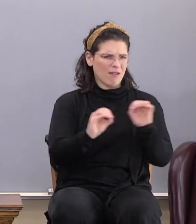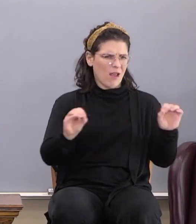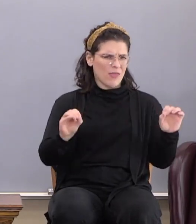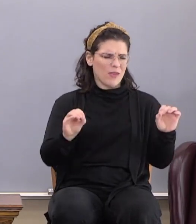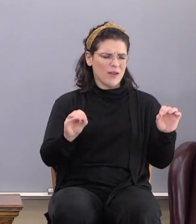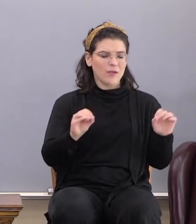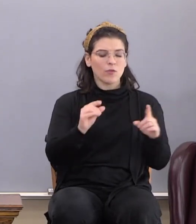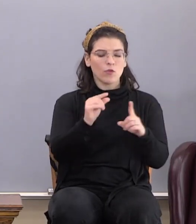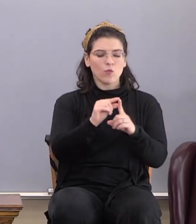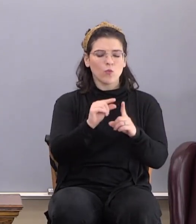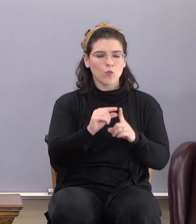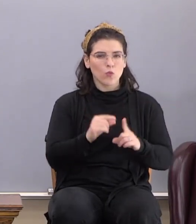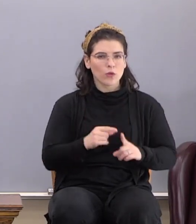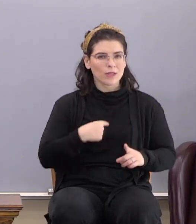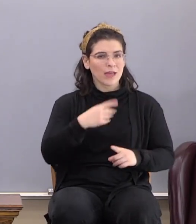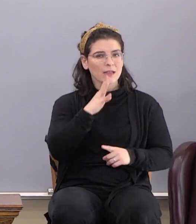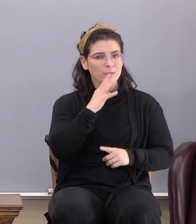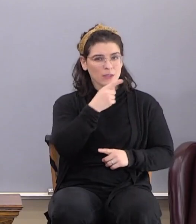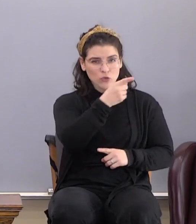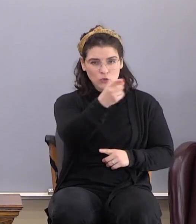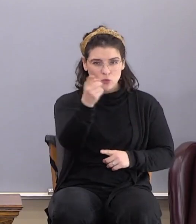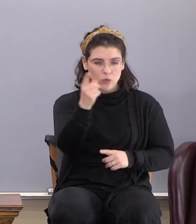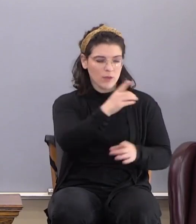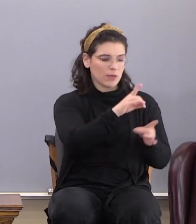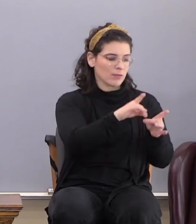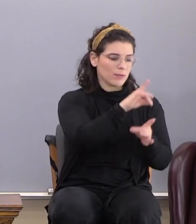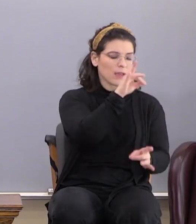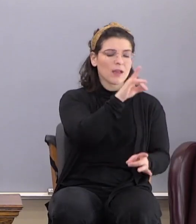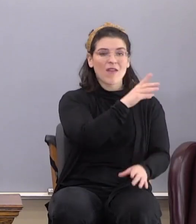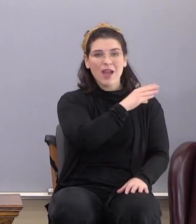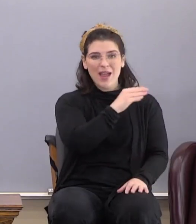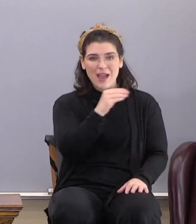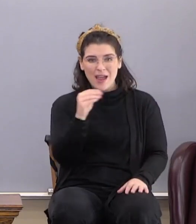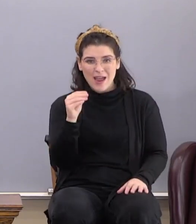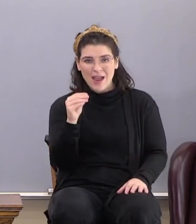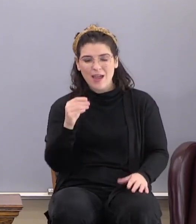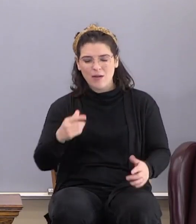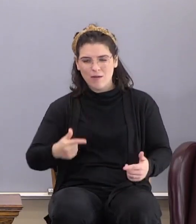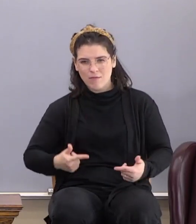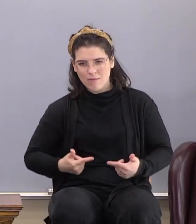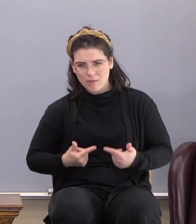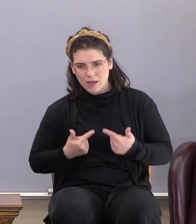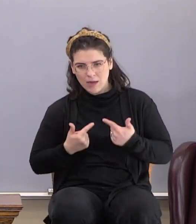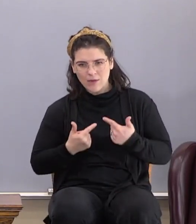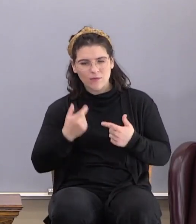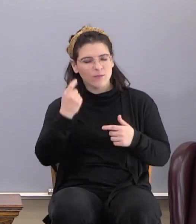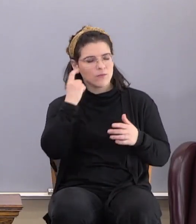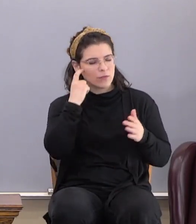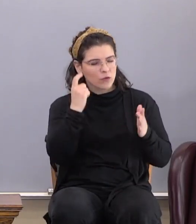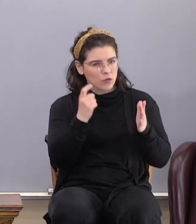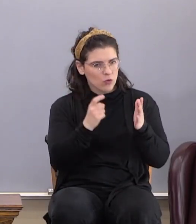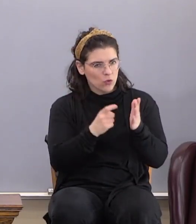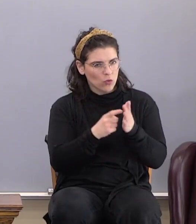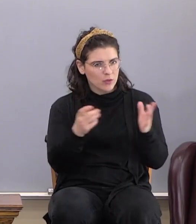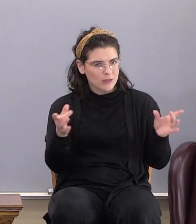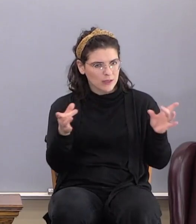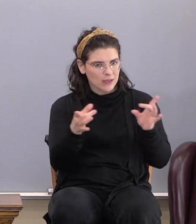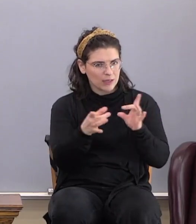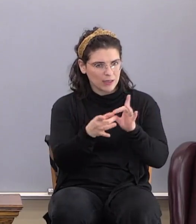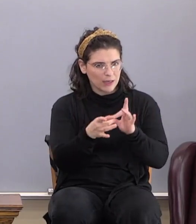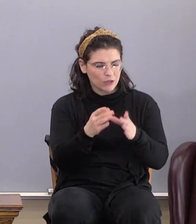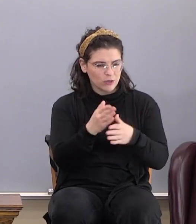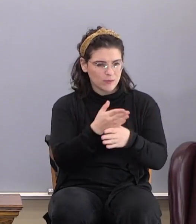that I speak unto you, they are spirit, and they are life. Just notice the correlation between